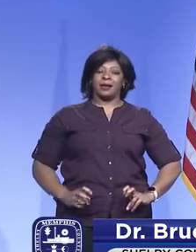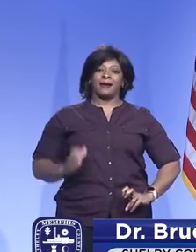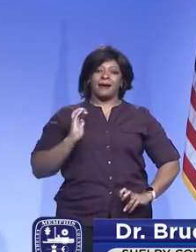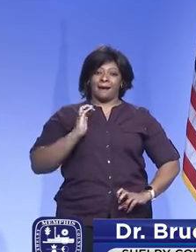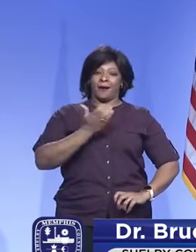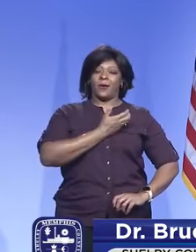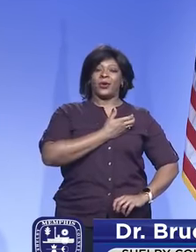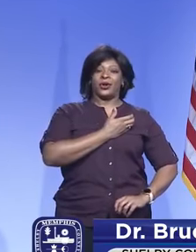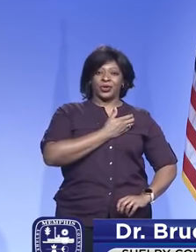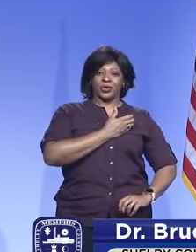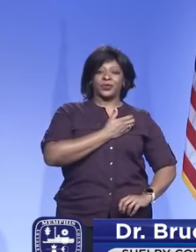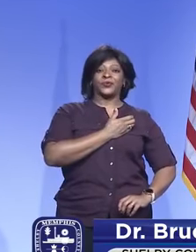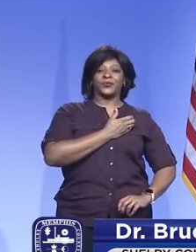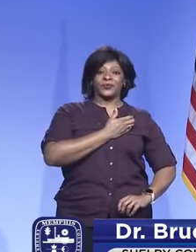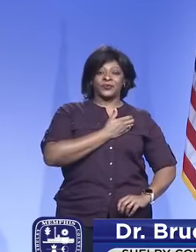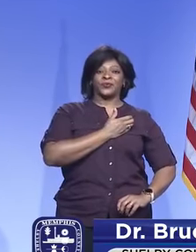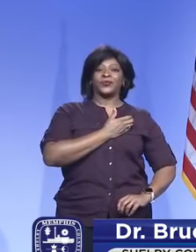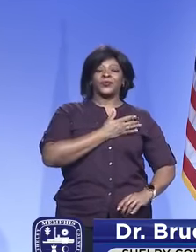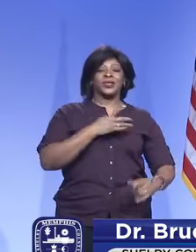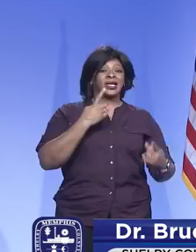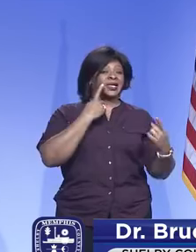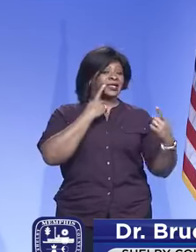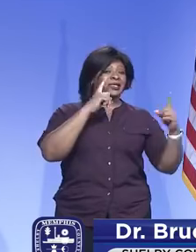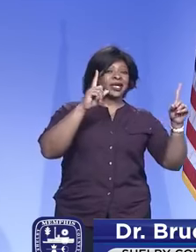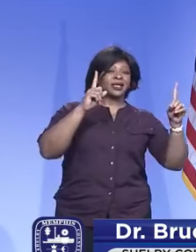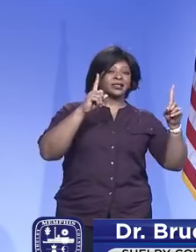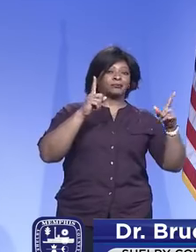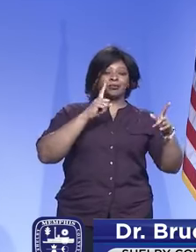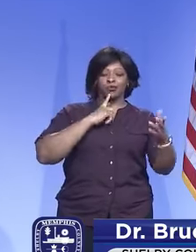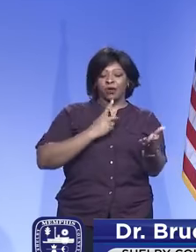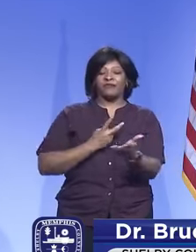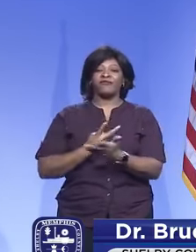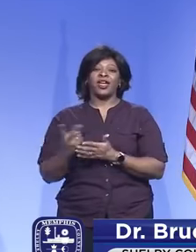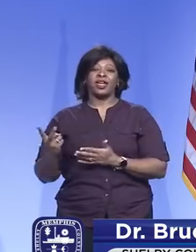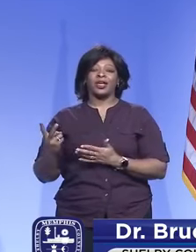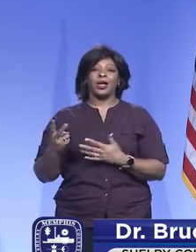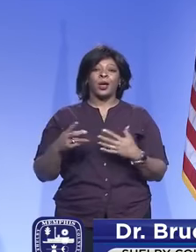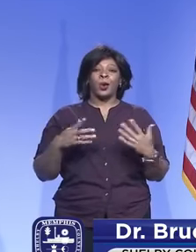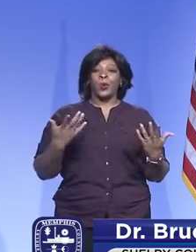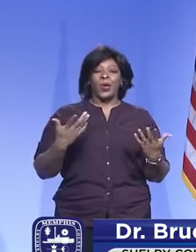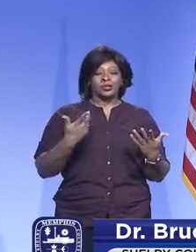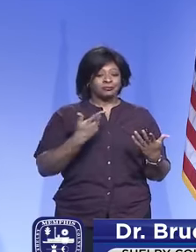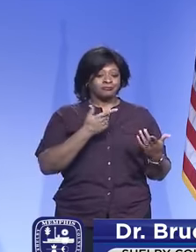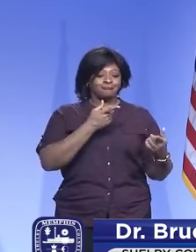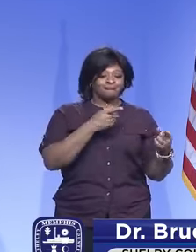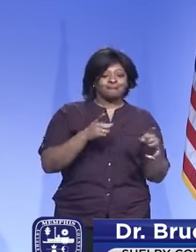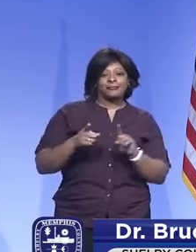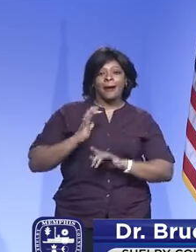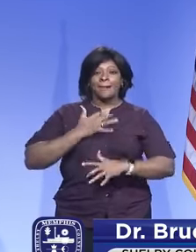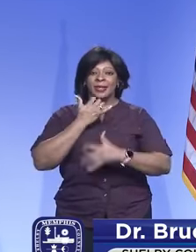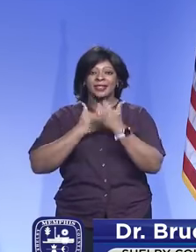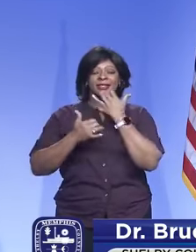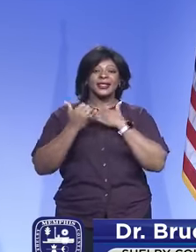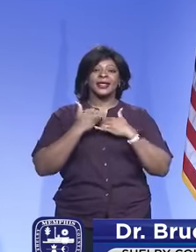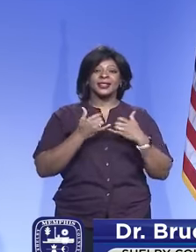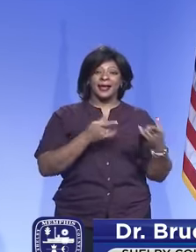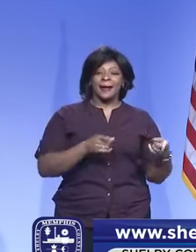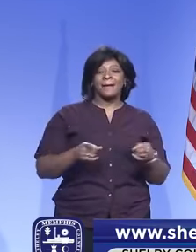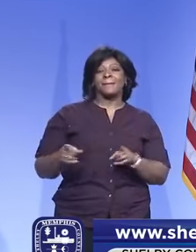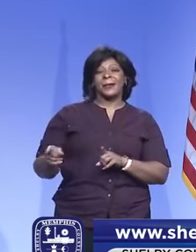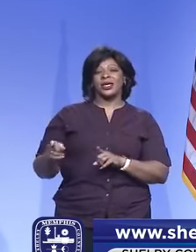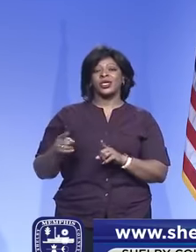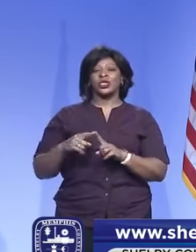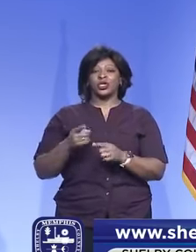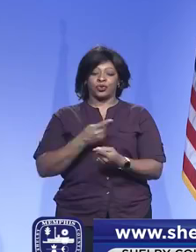our success and failures, any shortcomings we may have had internally in terms of